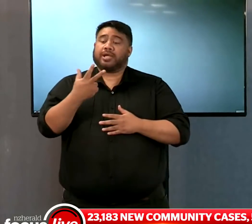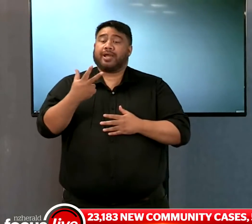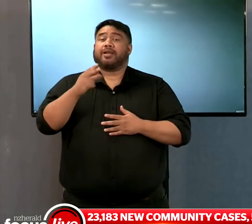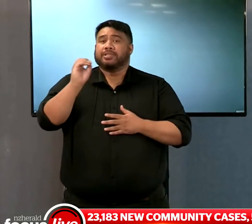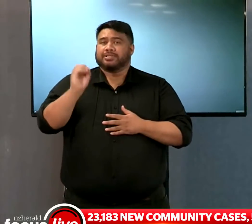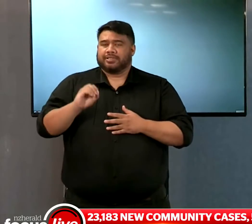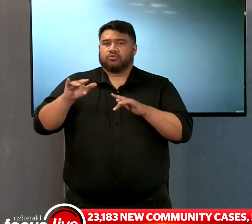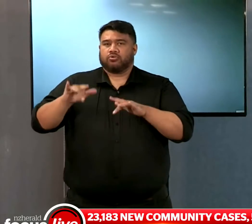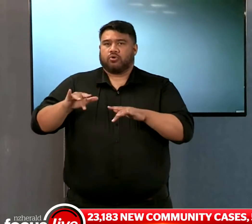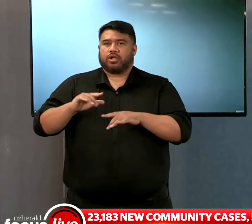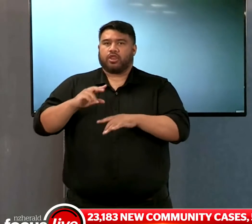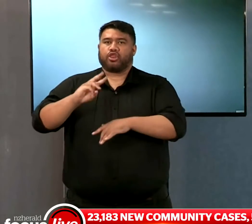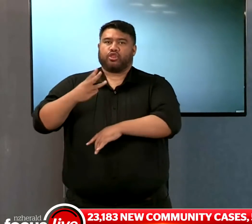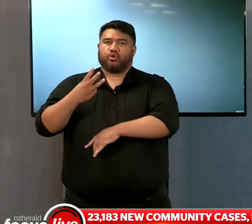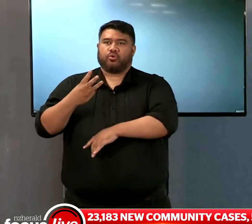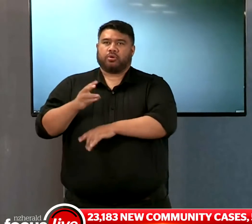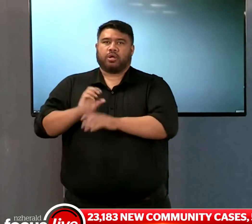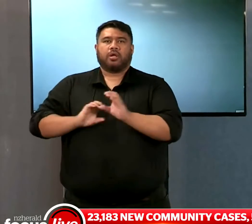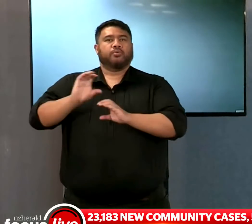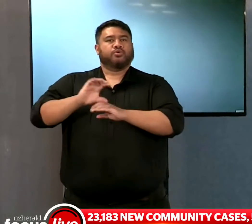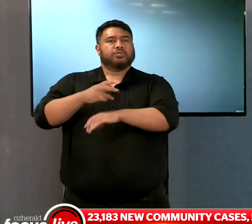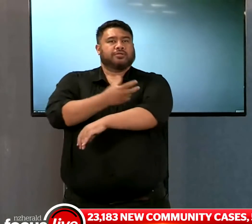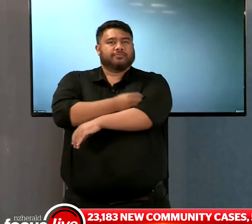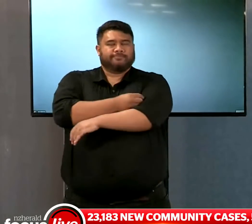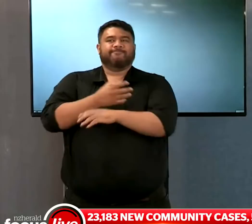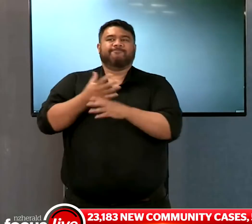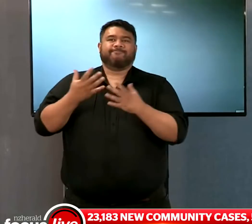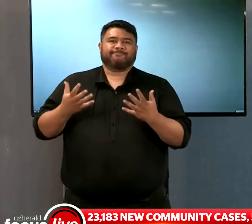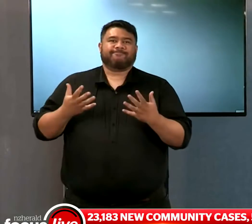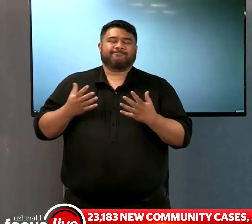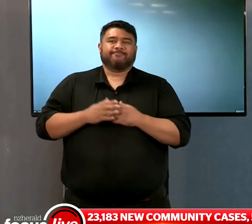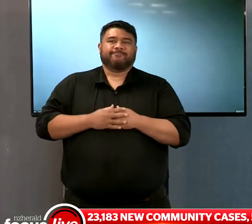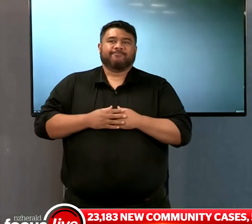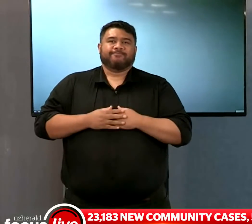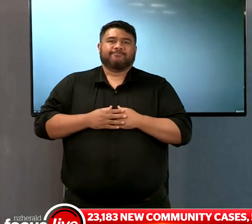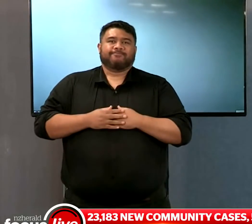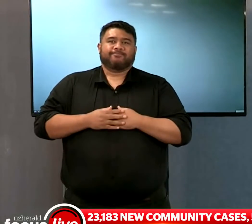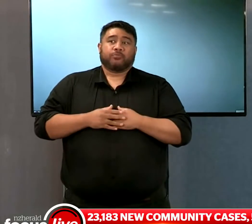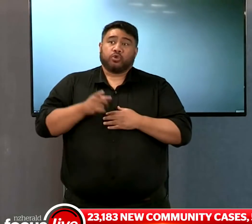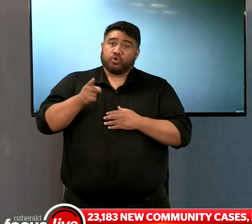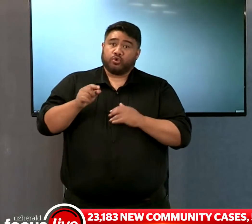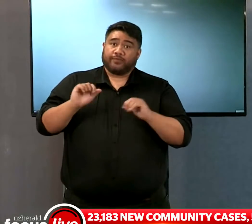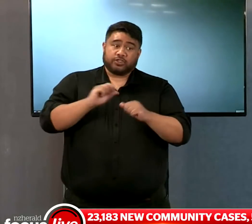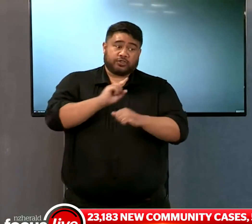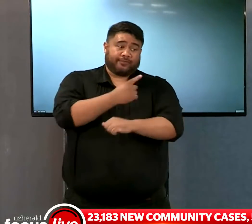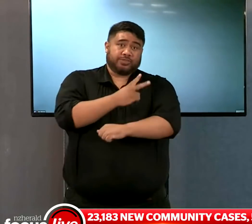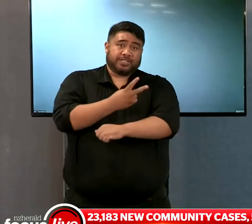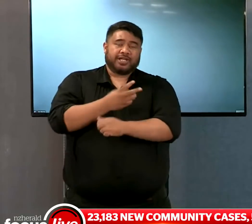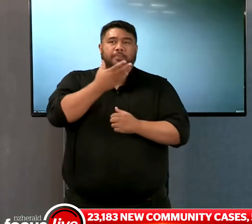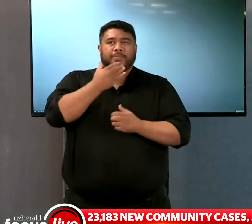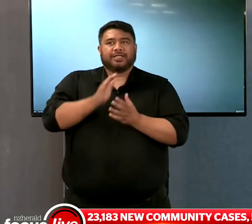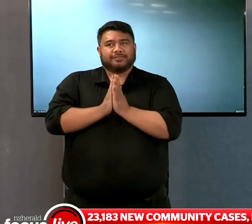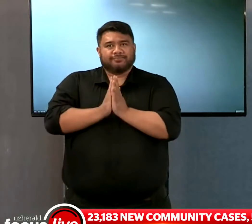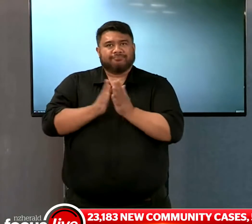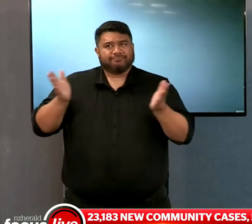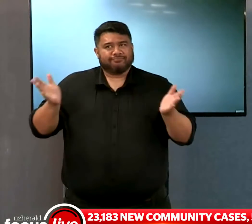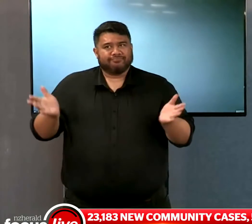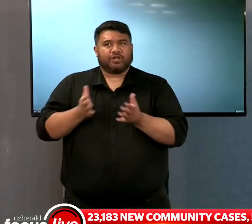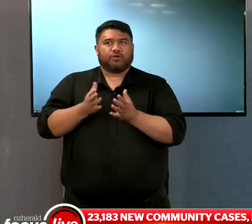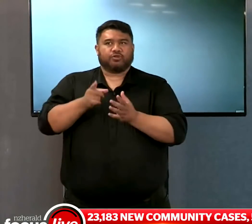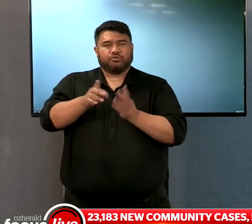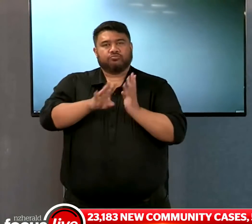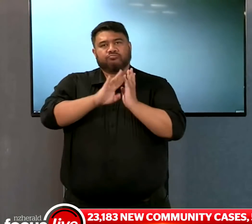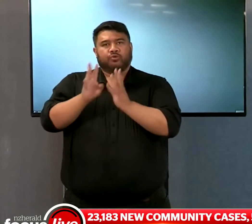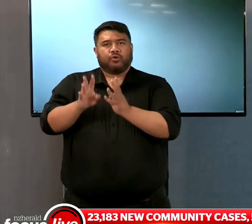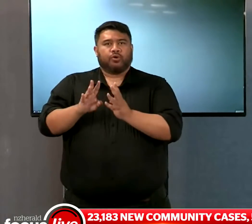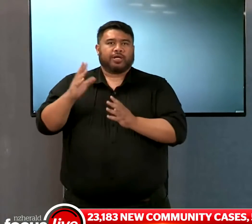those who haven't had their booster dose, and it's 3 months since their last dose, to please go out and do so. It will protect you, your